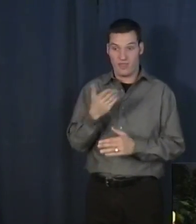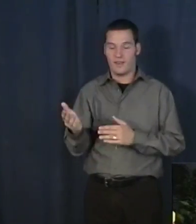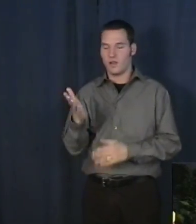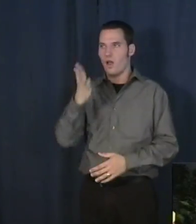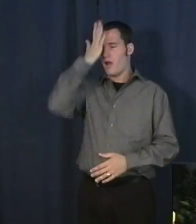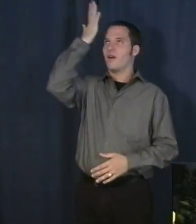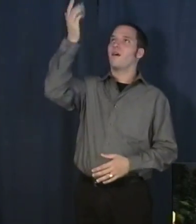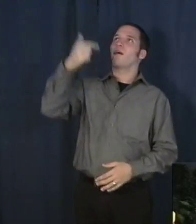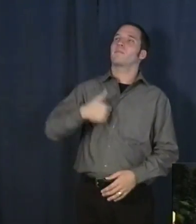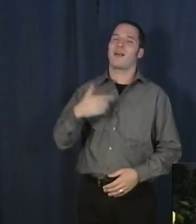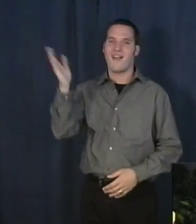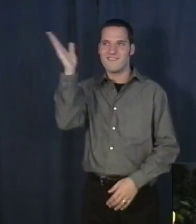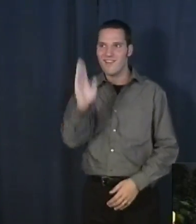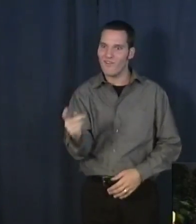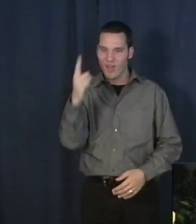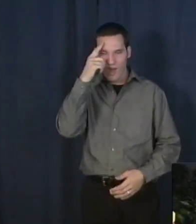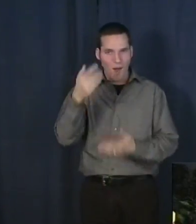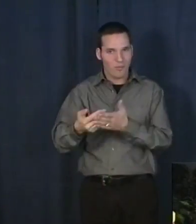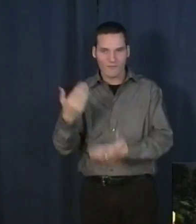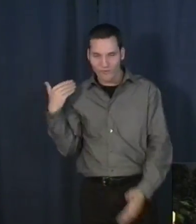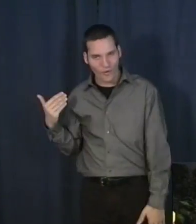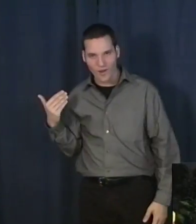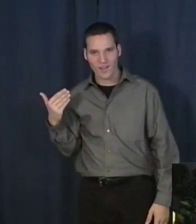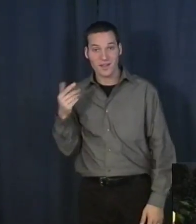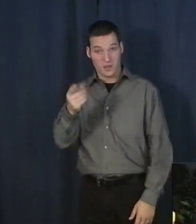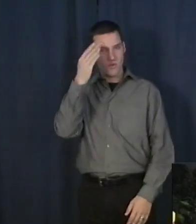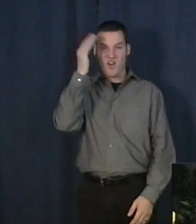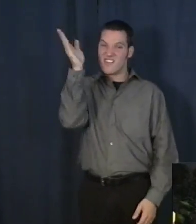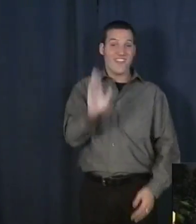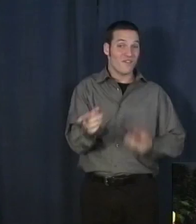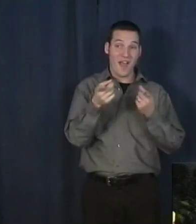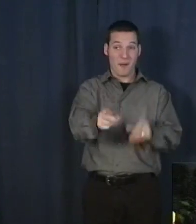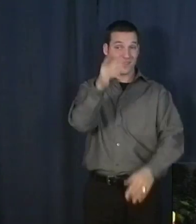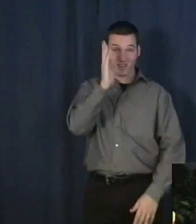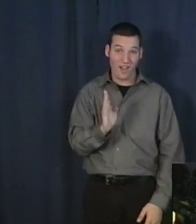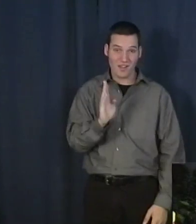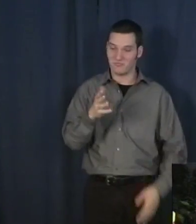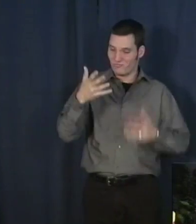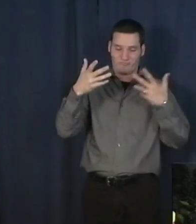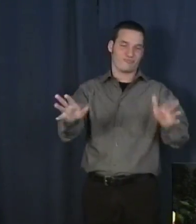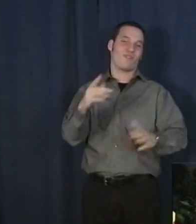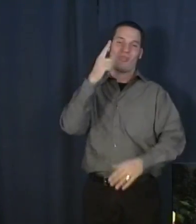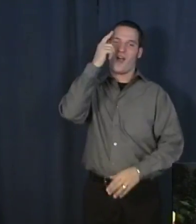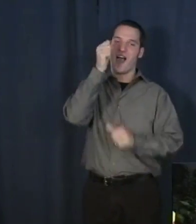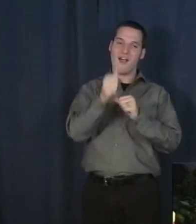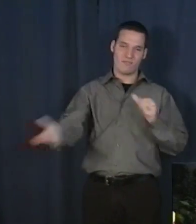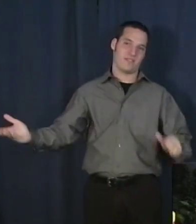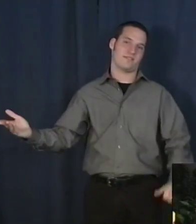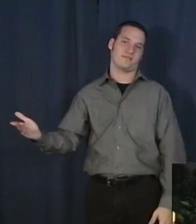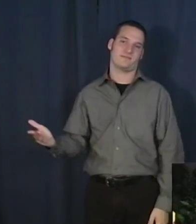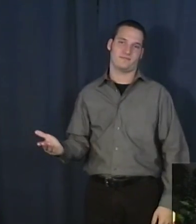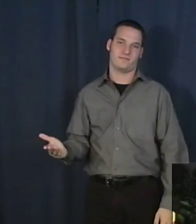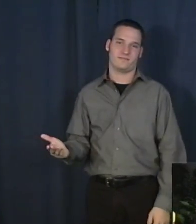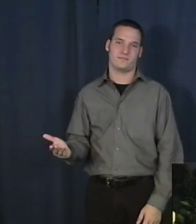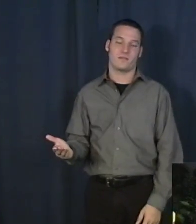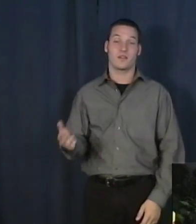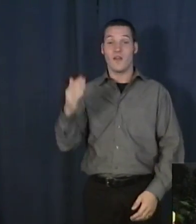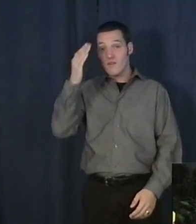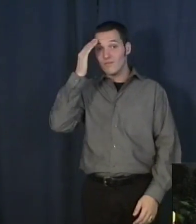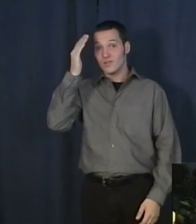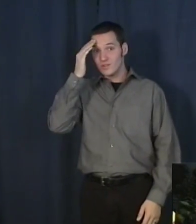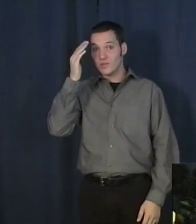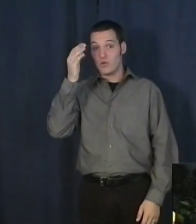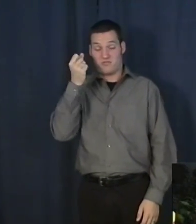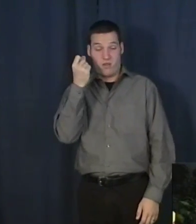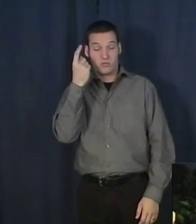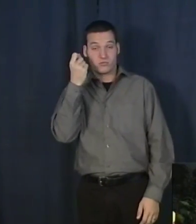Things occur to me all the time. I say, wow, I never thought of that before. Did you know that never happens to God? He has already thought of everything.